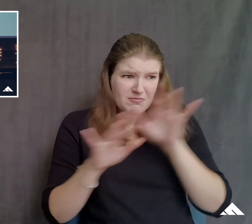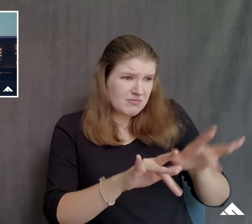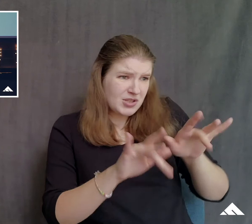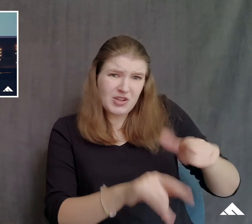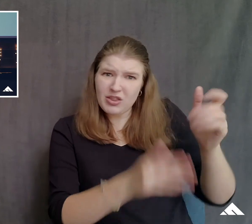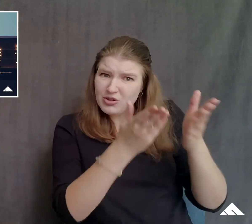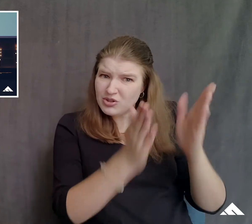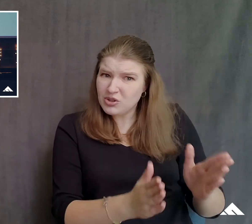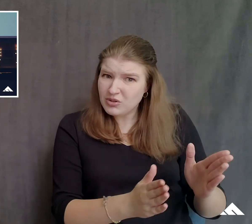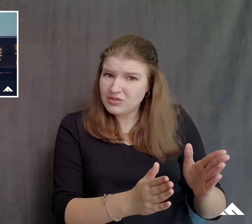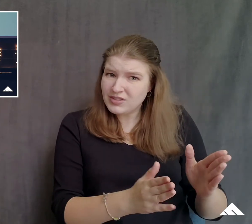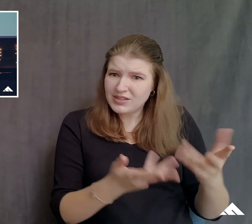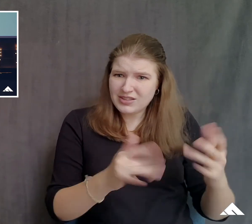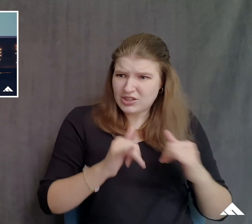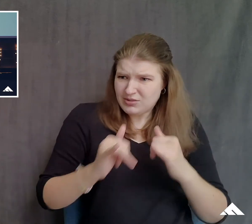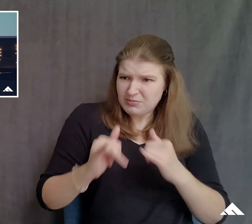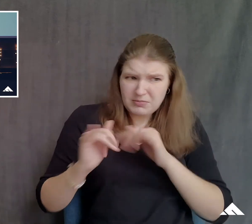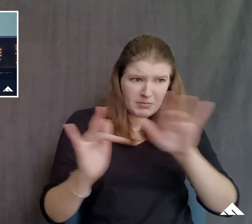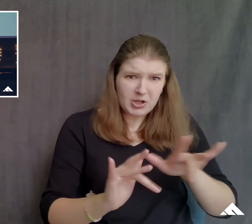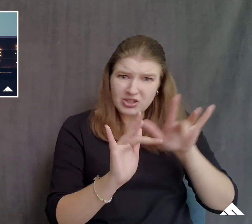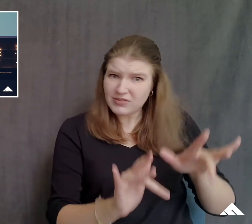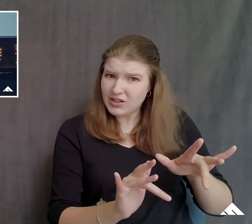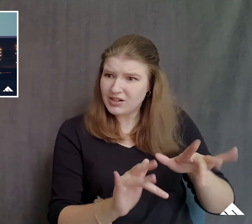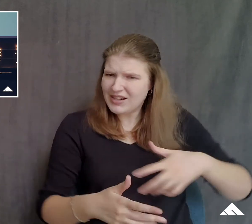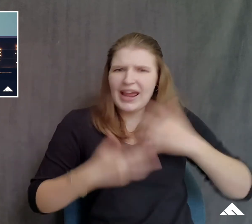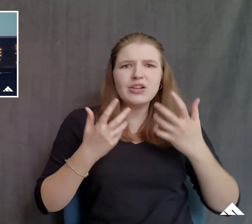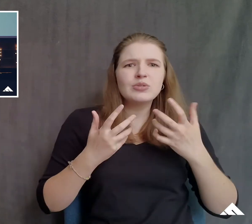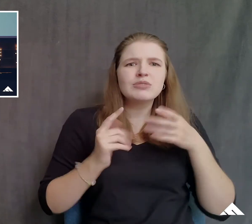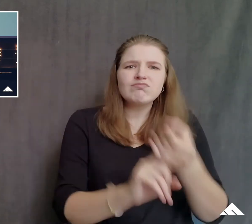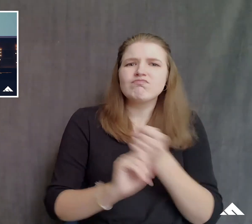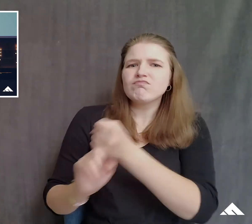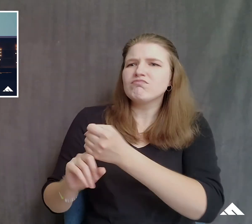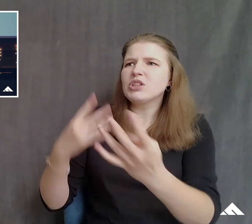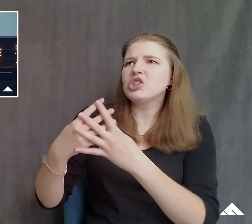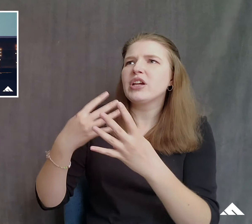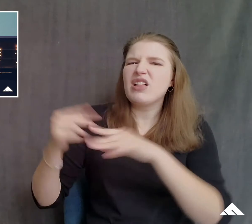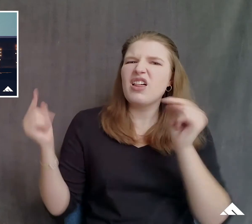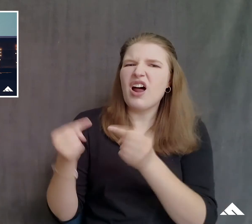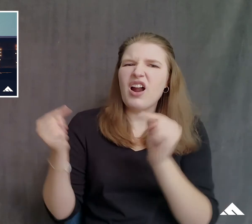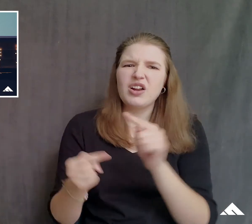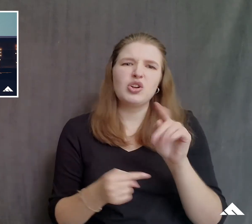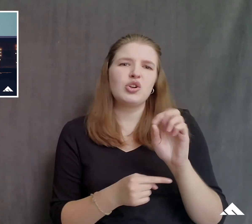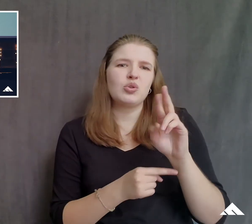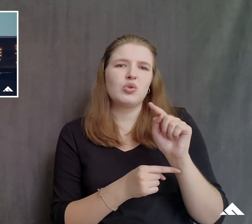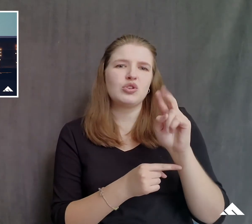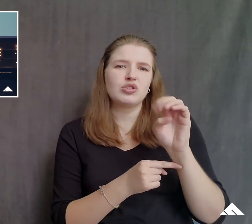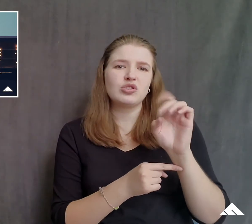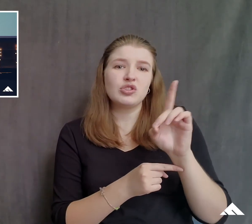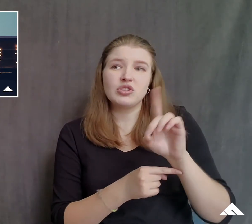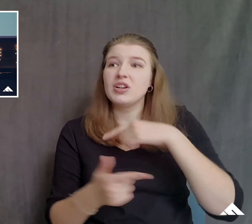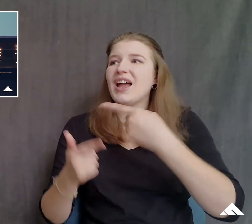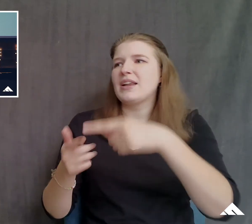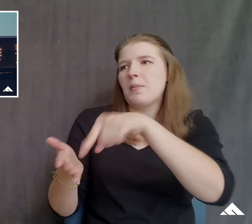fellow servant just as I had on you? In anger, his master handed him over to the jailers to be tortured until he should pay back all he owed. This is how